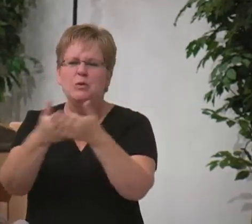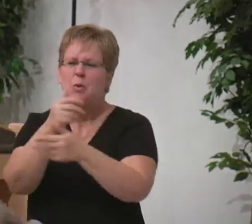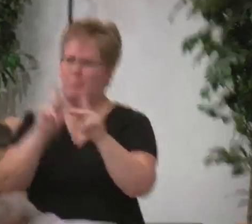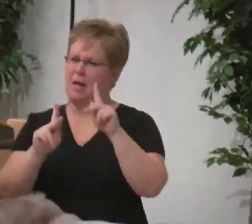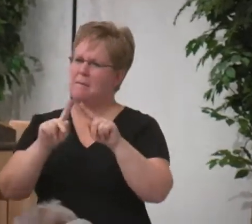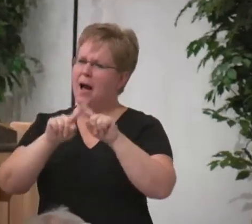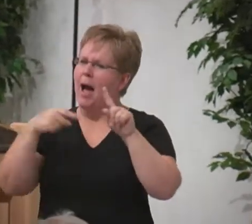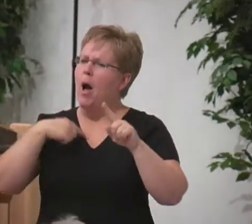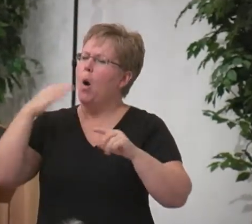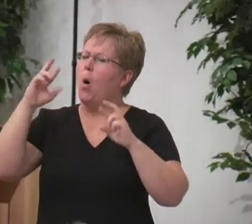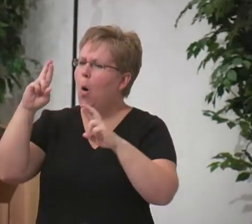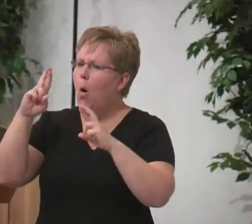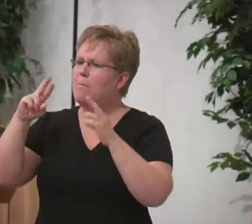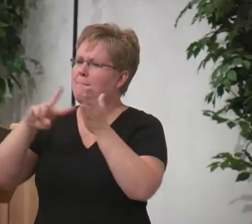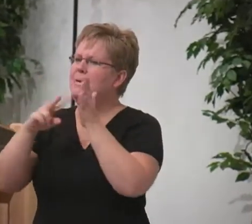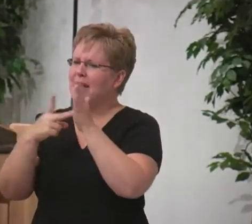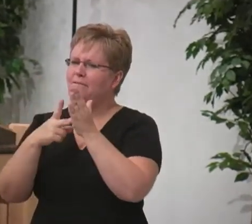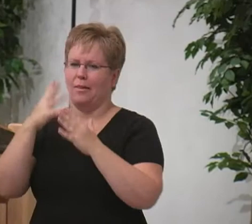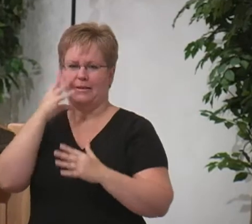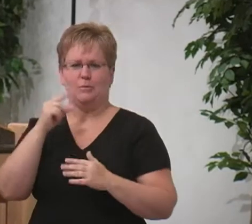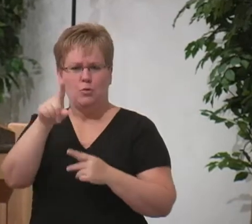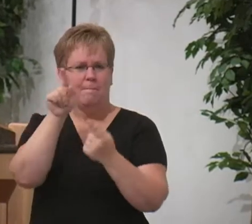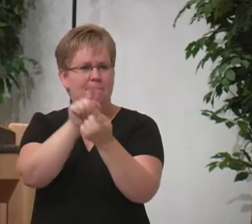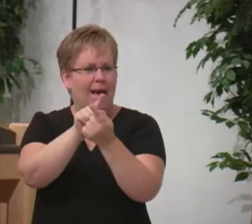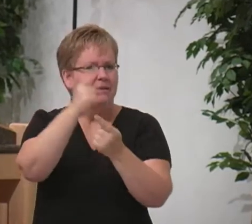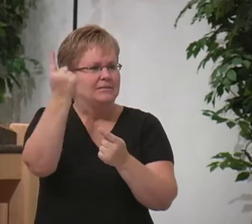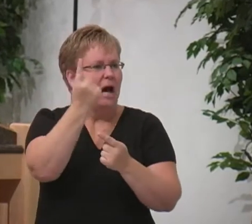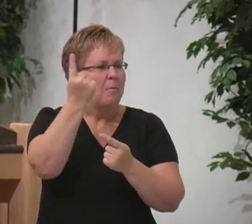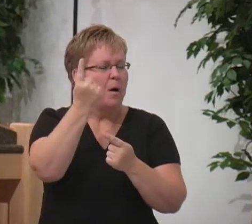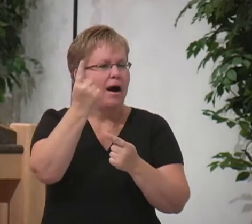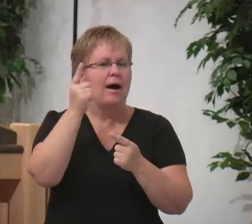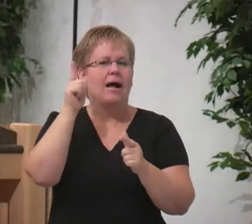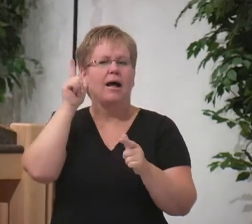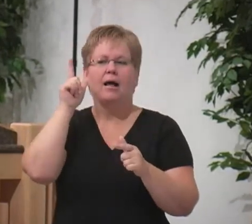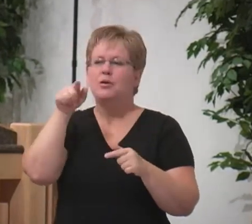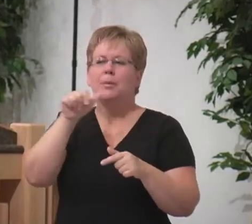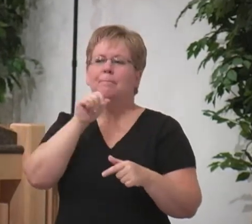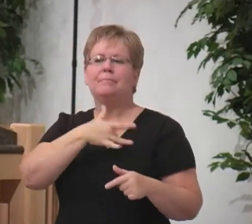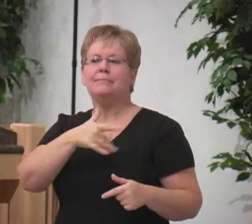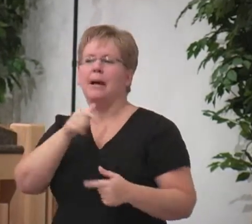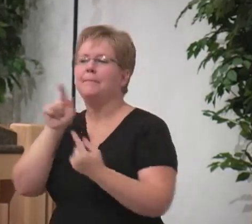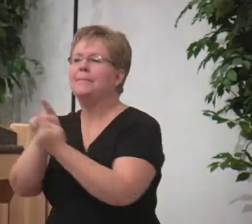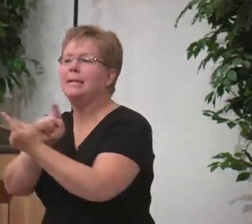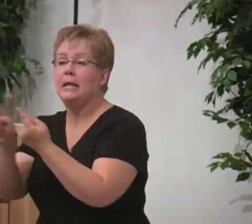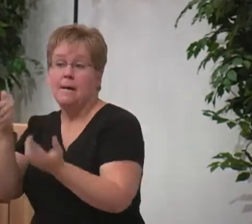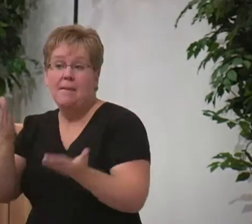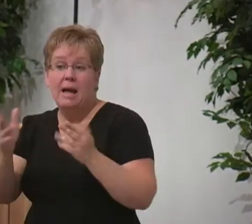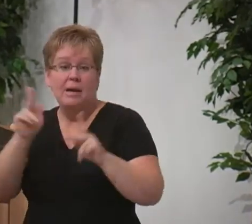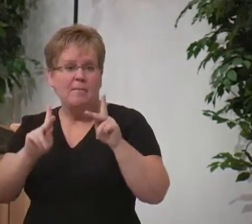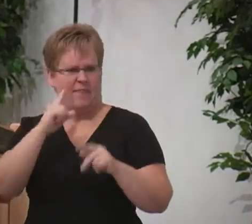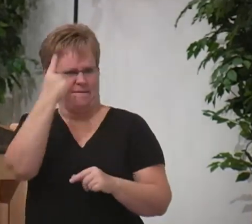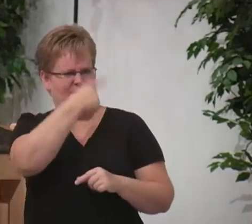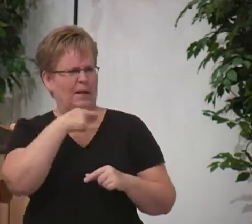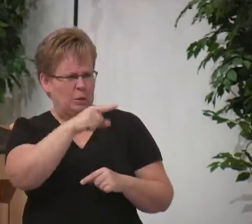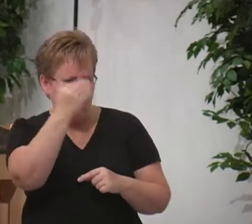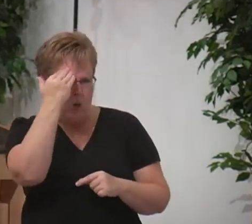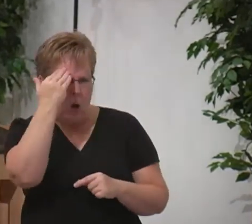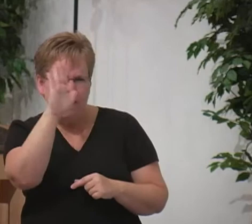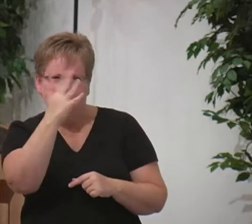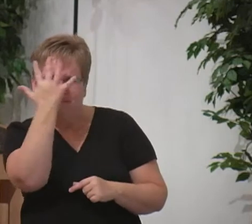meaningful experience for you, that you met some people that you maybe wouldn't normally meet, maybe people whose faces you know, but you've never gotten to